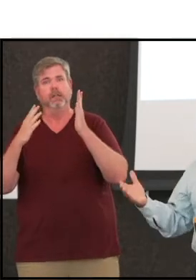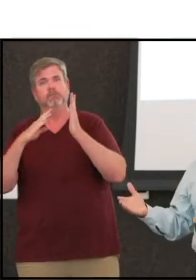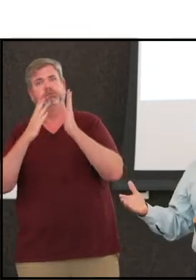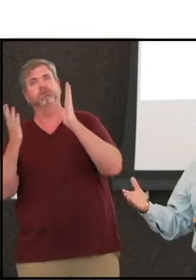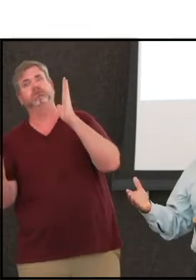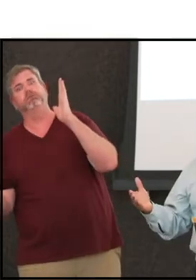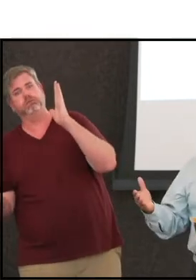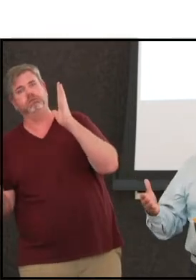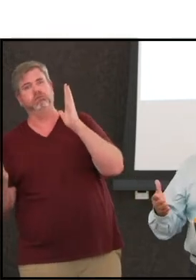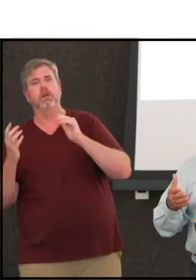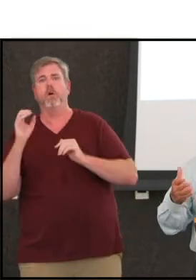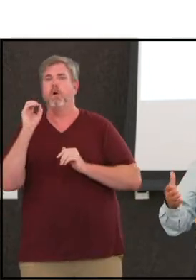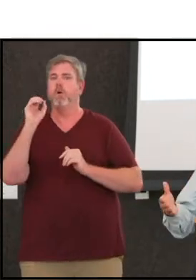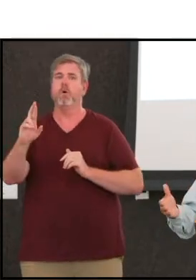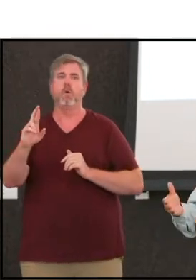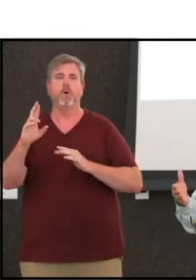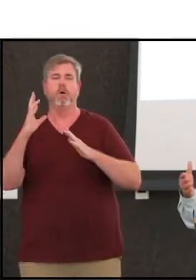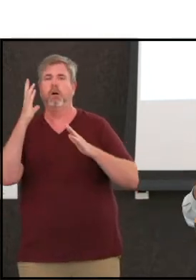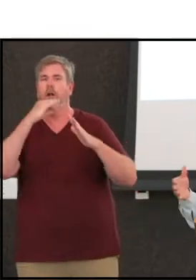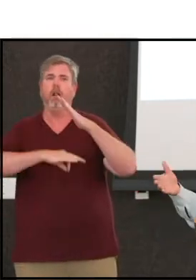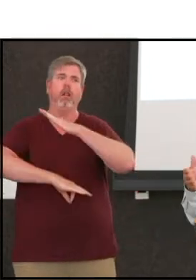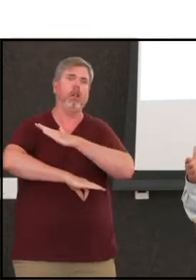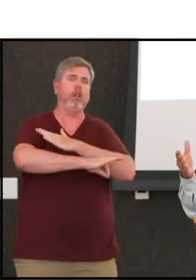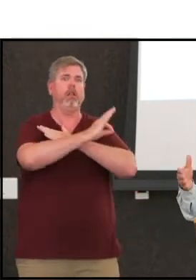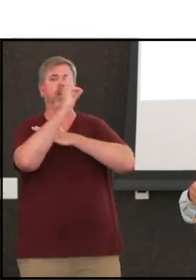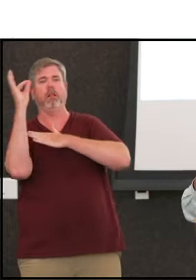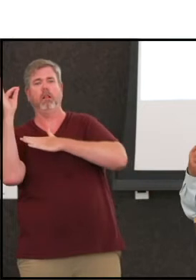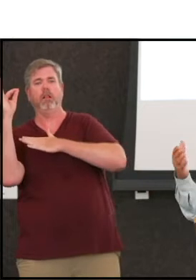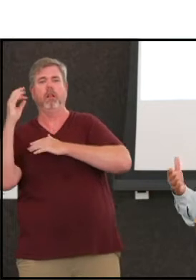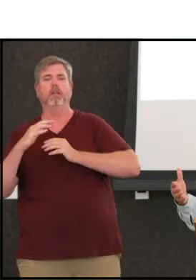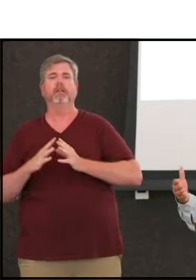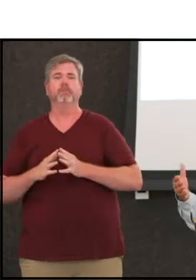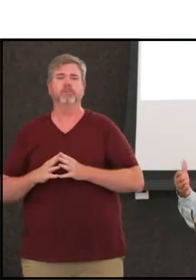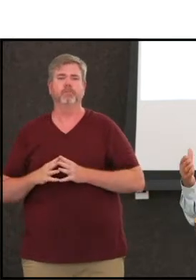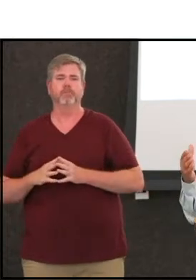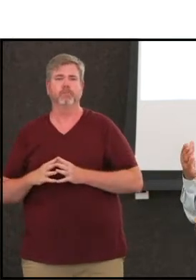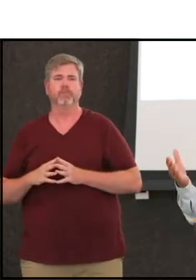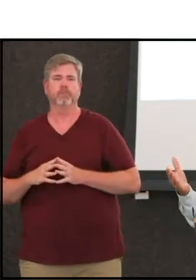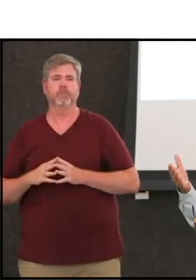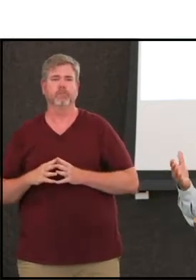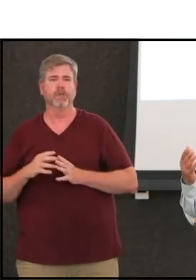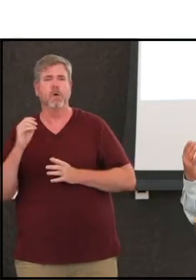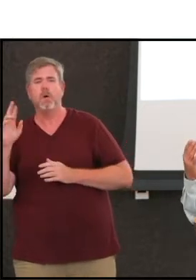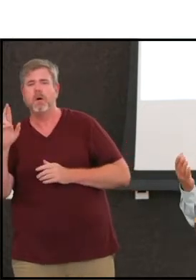cannot sleep, or they may tell you, I want you to take me to the pharmacy to get some sleep aid. Please watch for